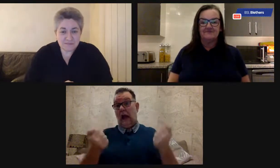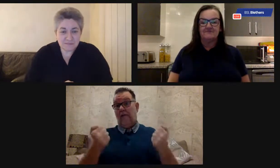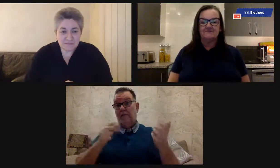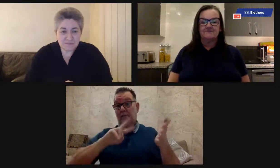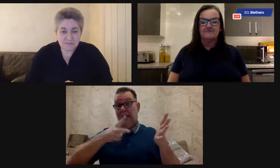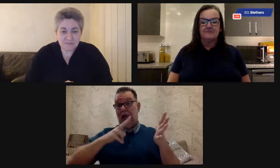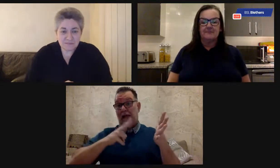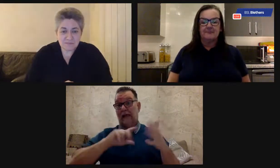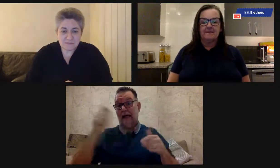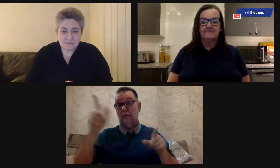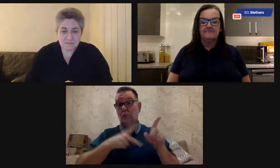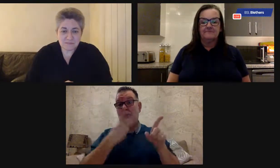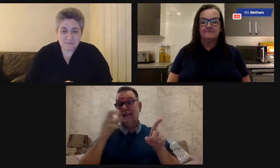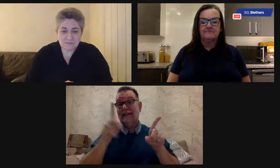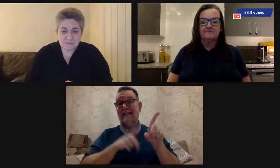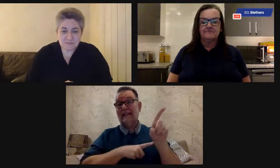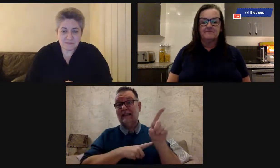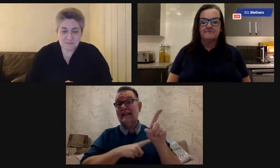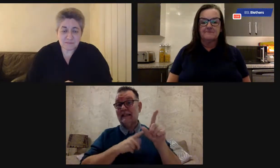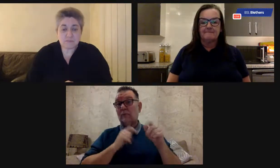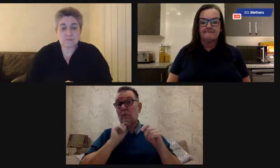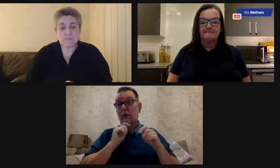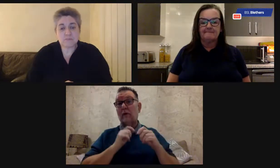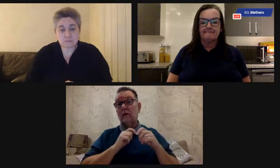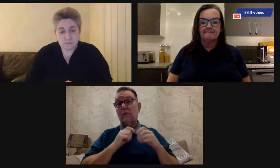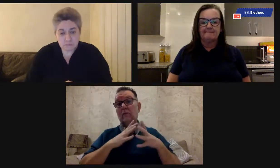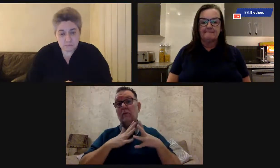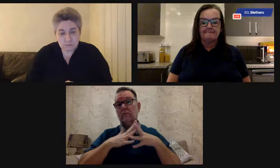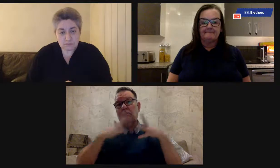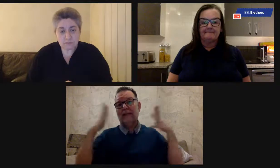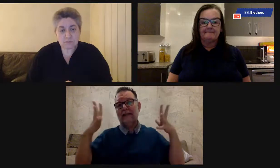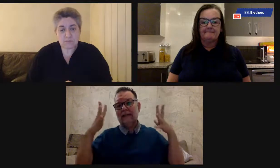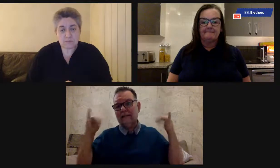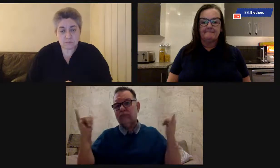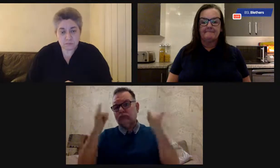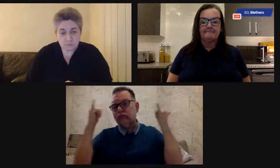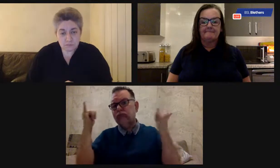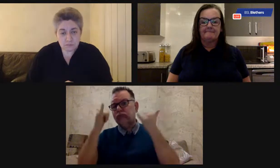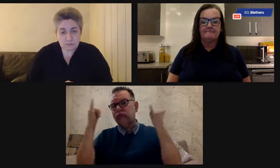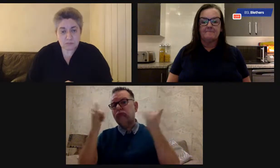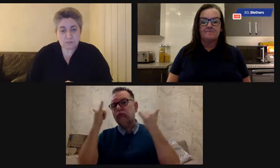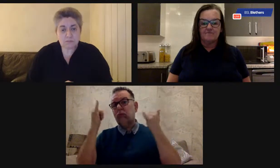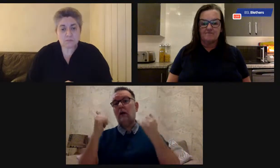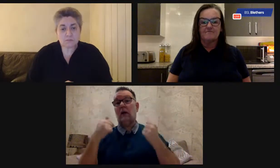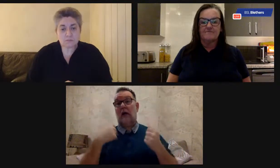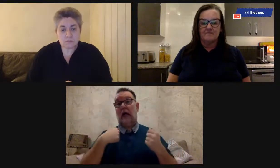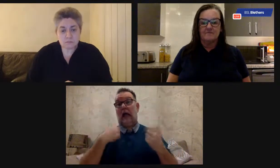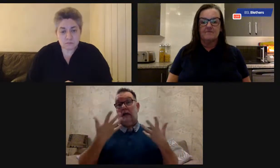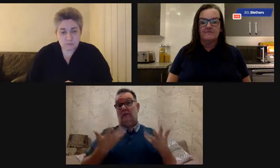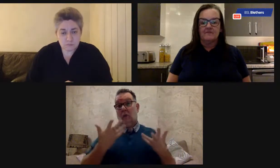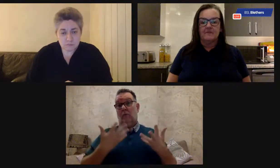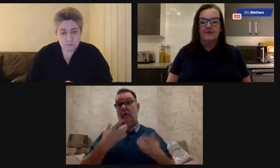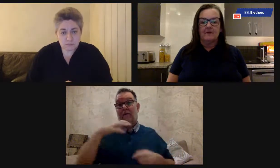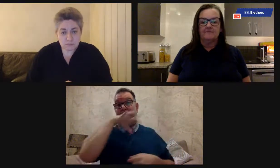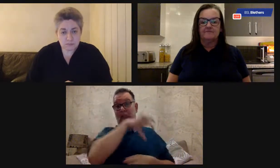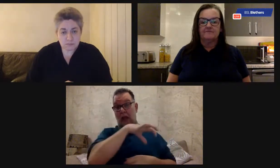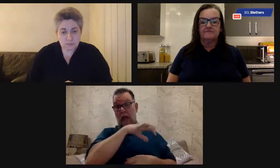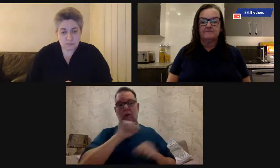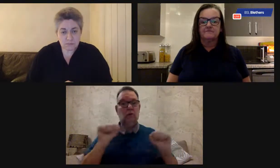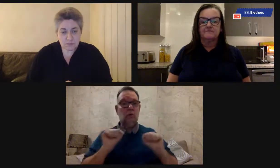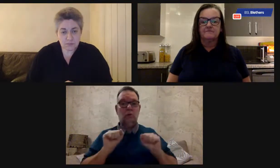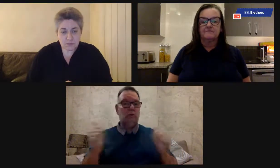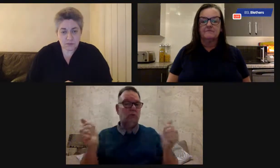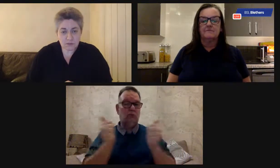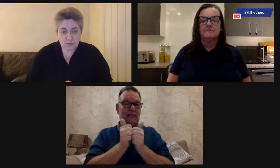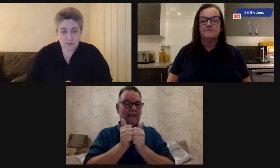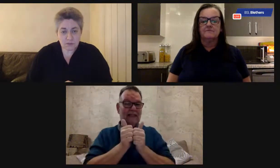Well, Avro, we have obviously in the process of organising a massive event for our 20th